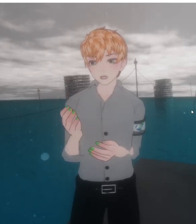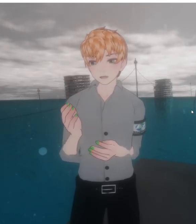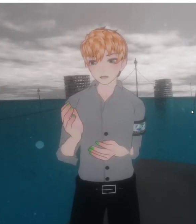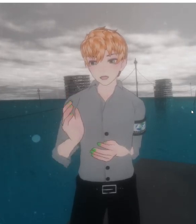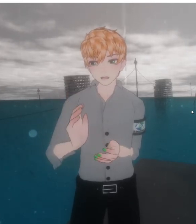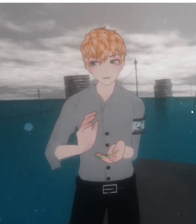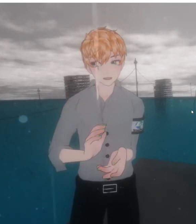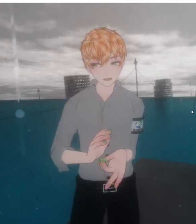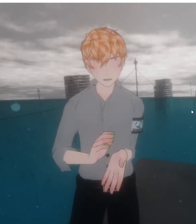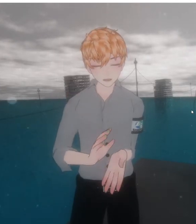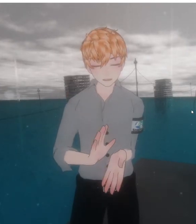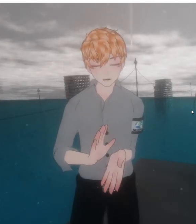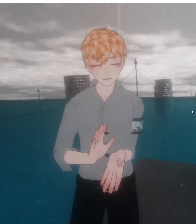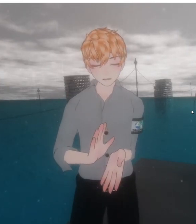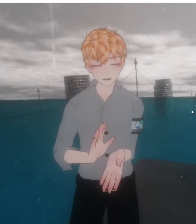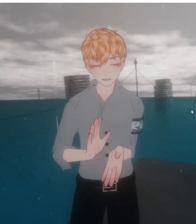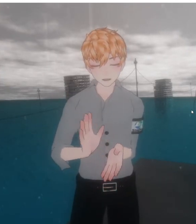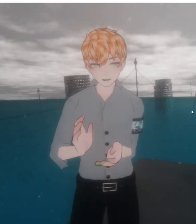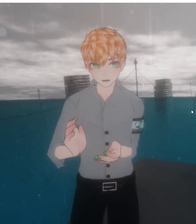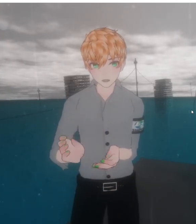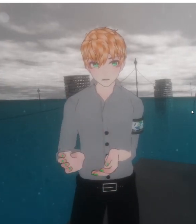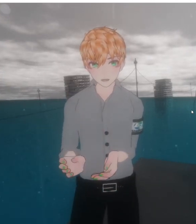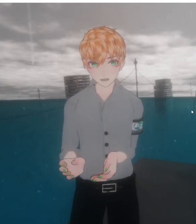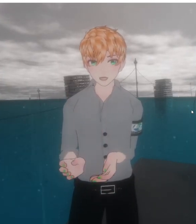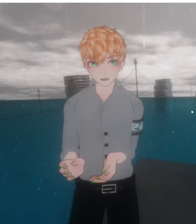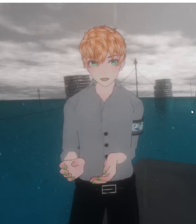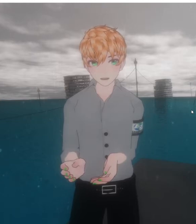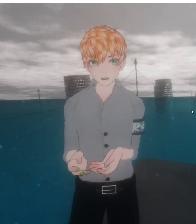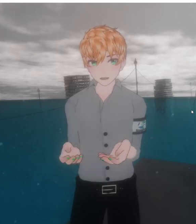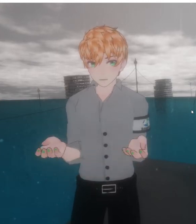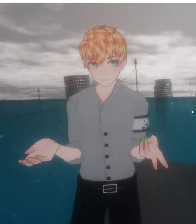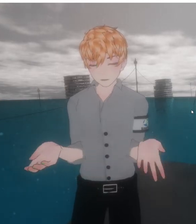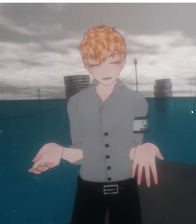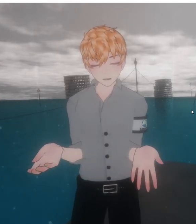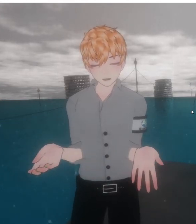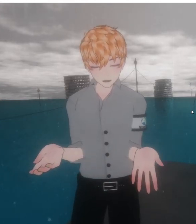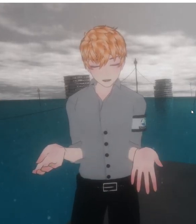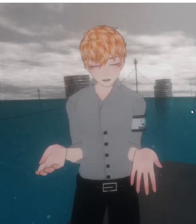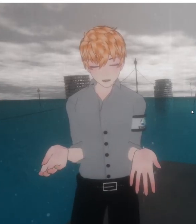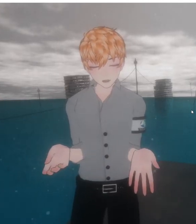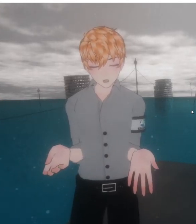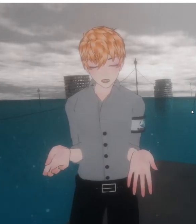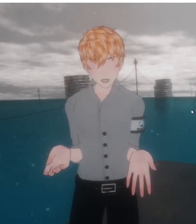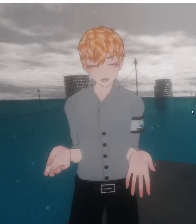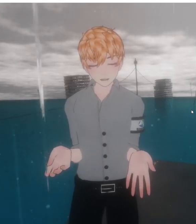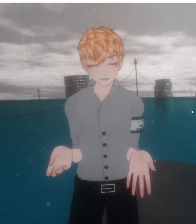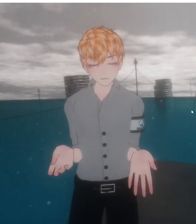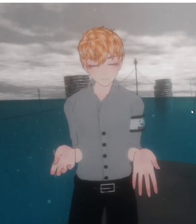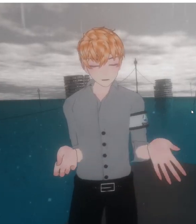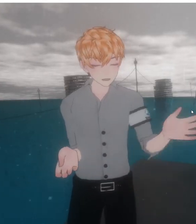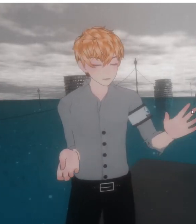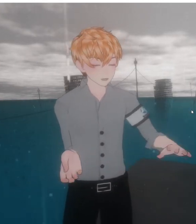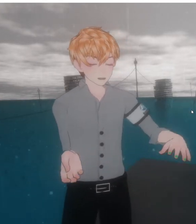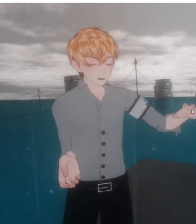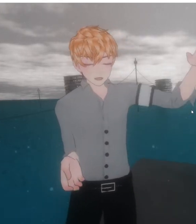about economic circumstances that are like way beyond our control. Certainly they affect our lives. If the price of